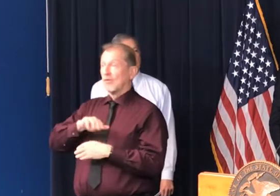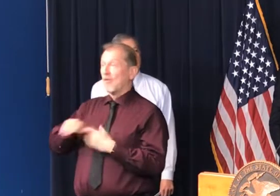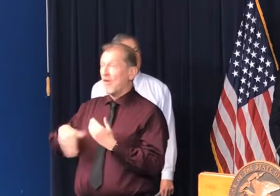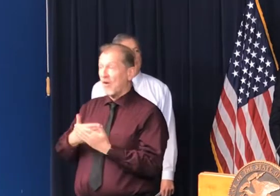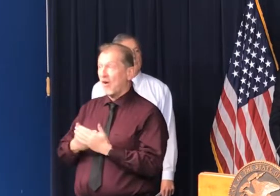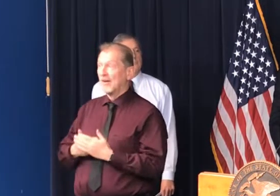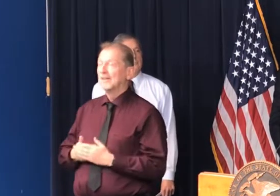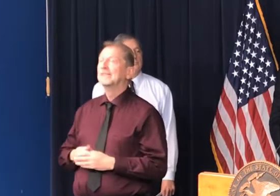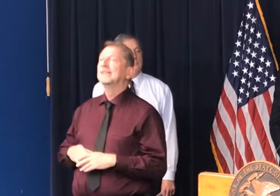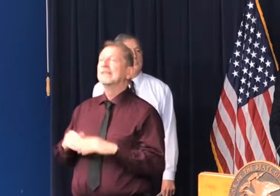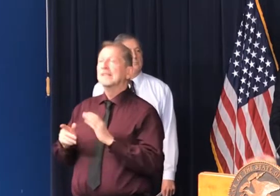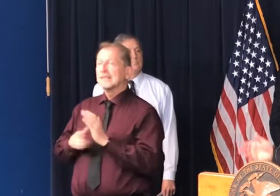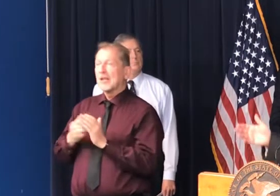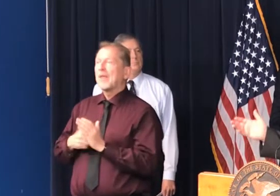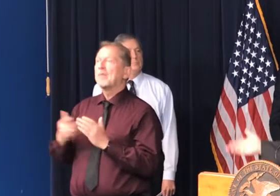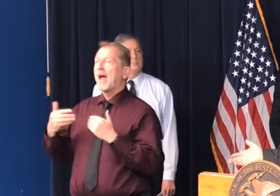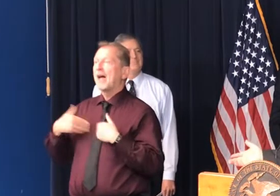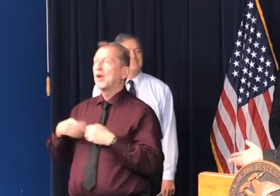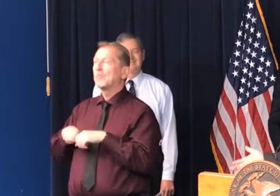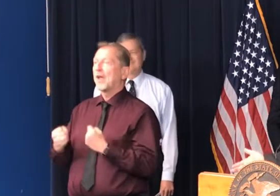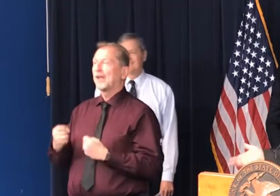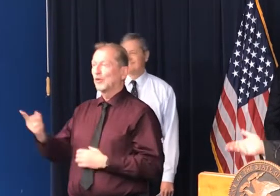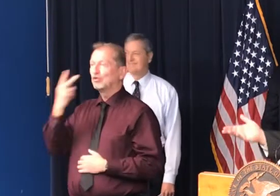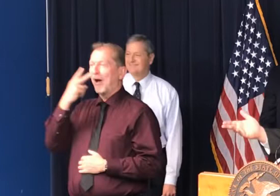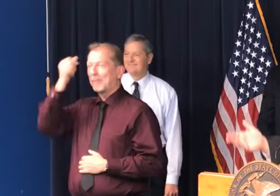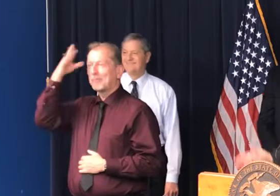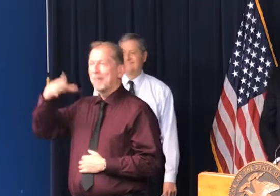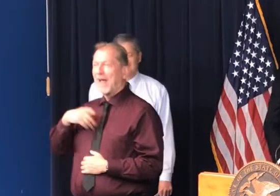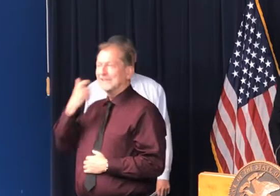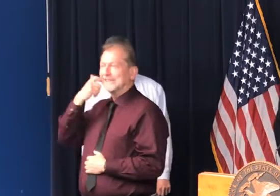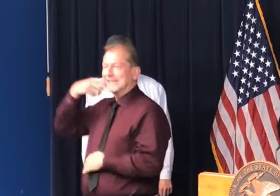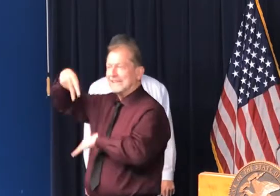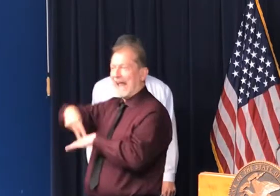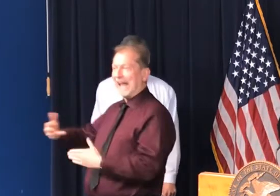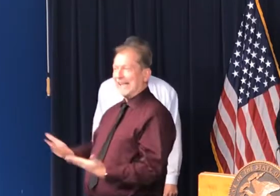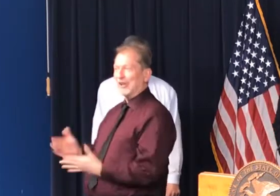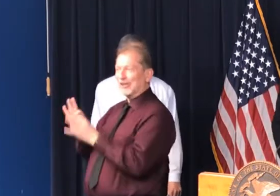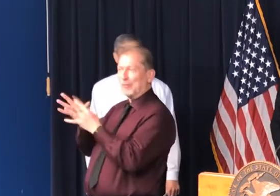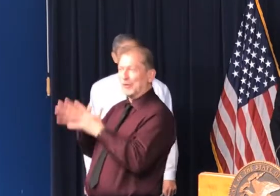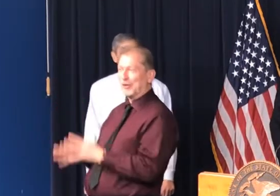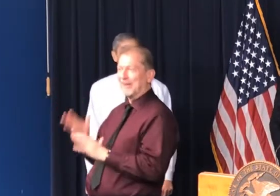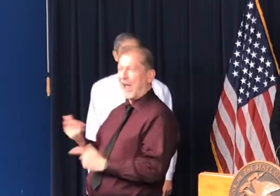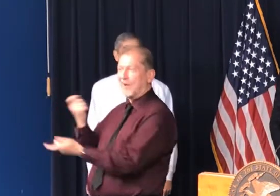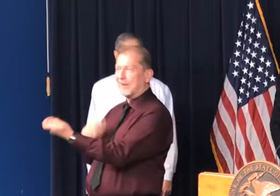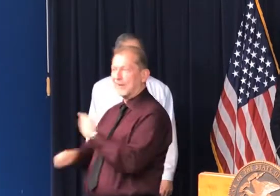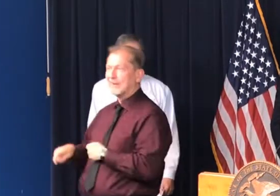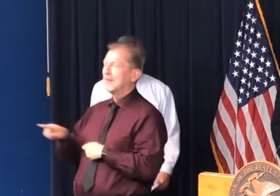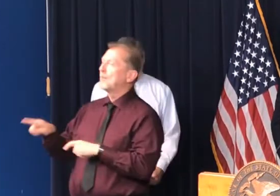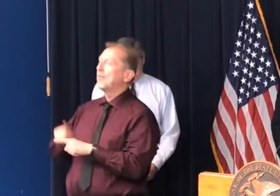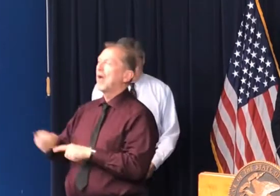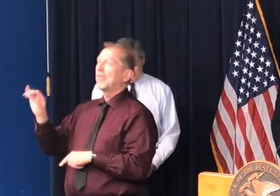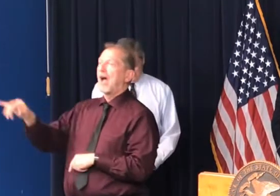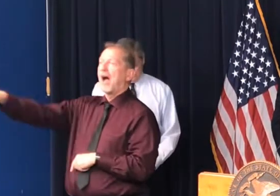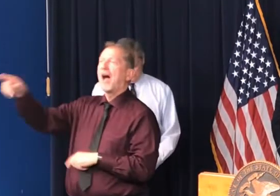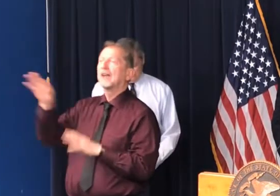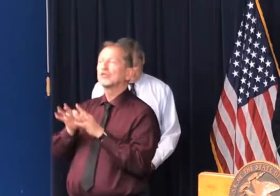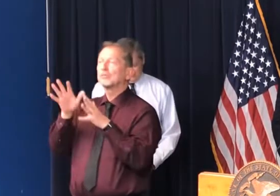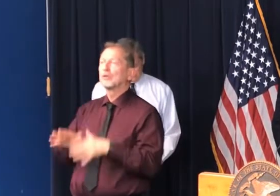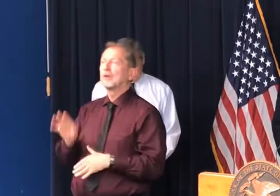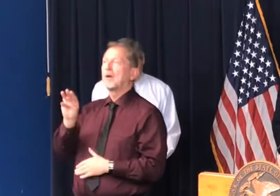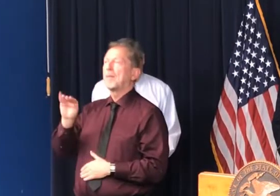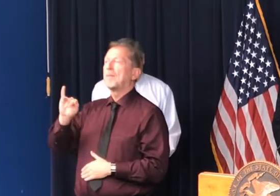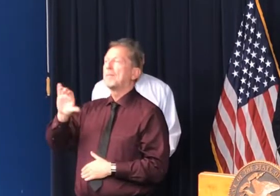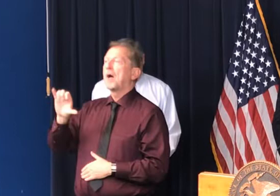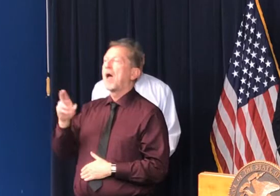He occasionally gets a reprieve, as he has just now, but I want you all to know that Michael Albert, who